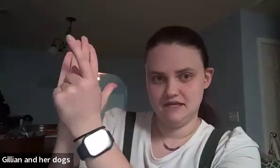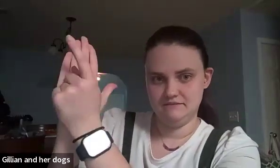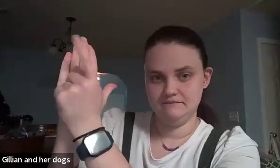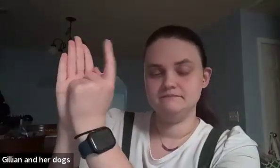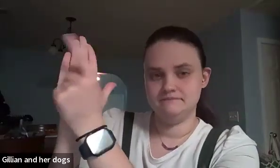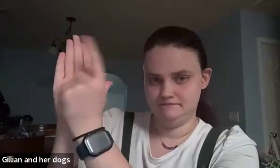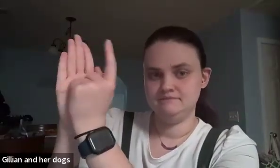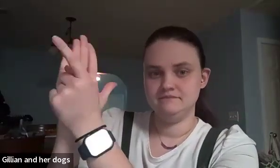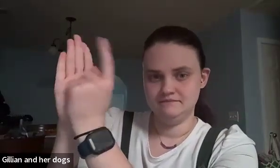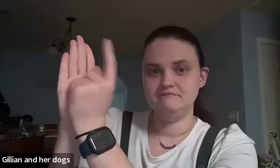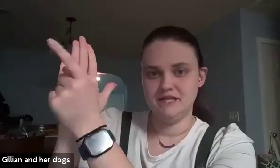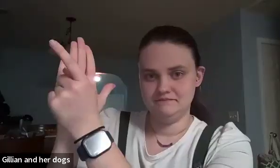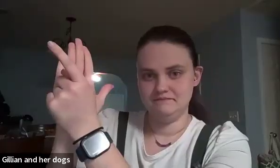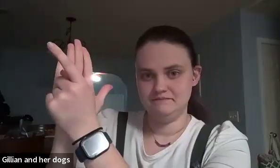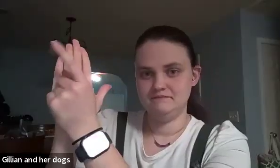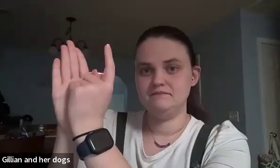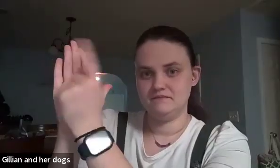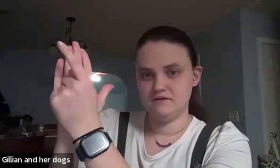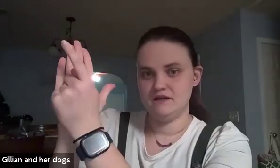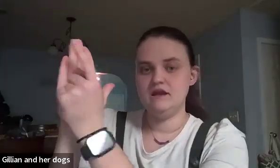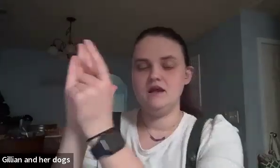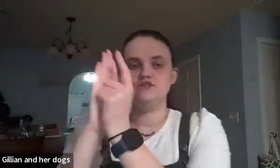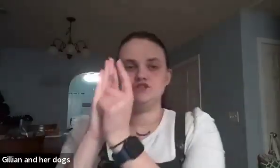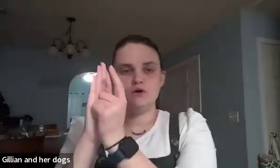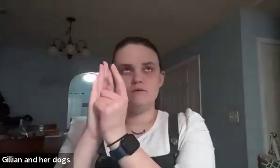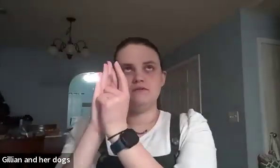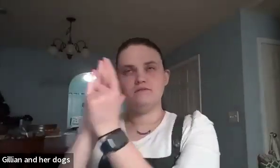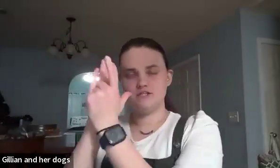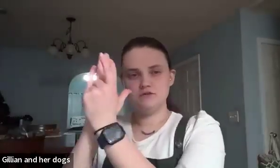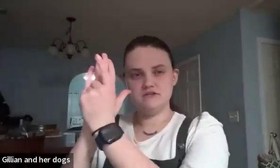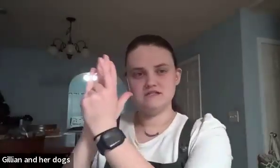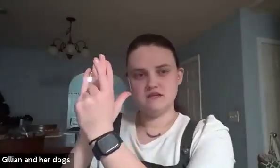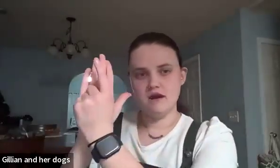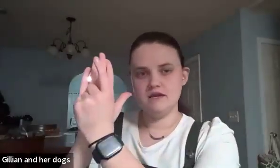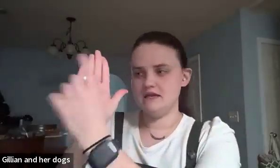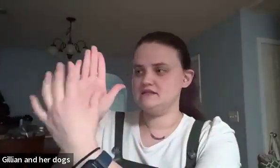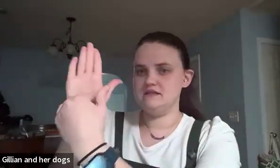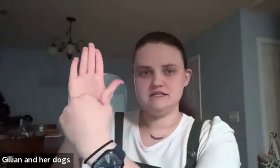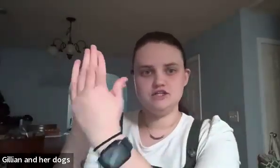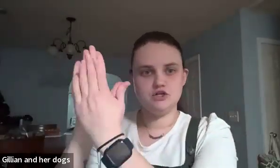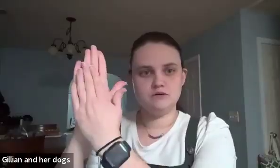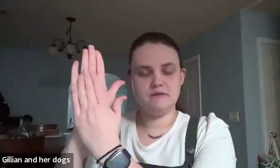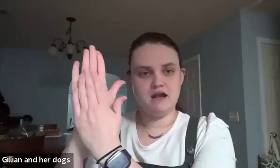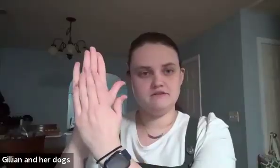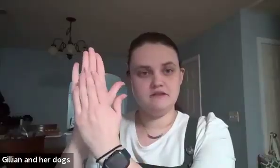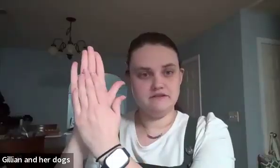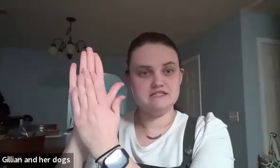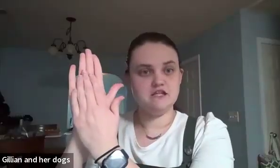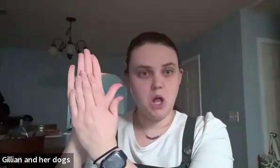Minute, minute. All right. So the visual of this, think about it, is this is the back of, like, this is the